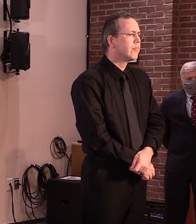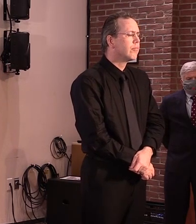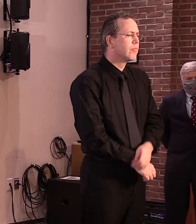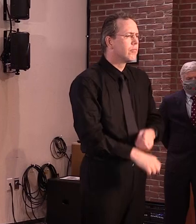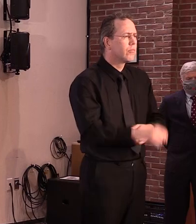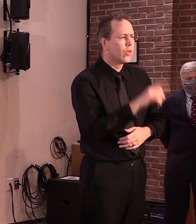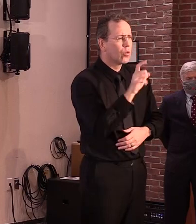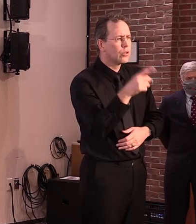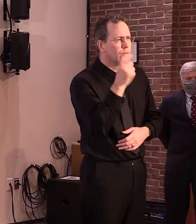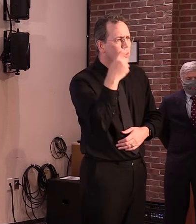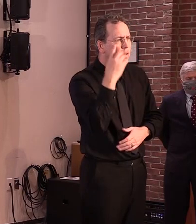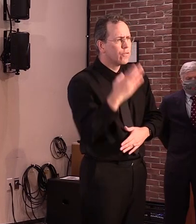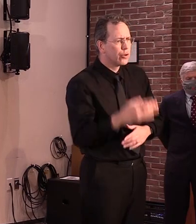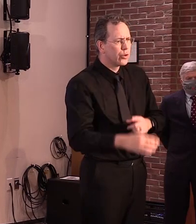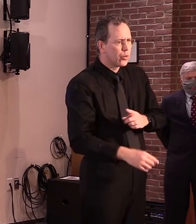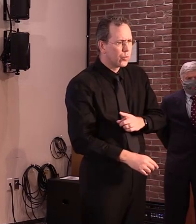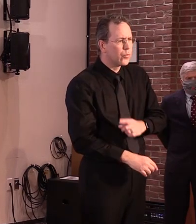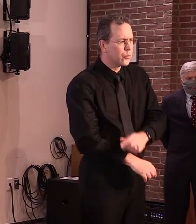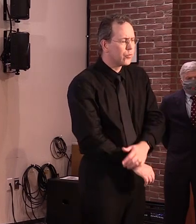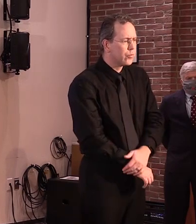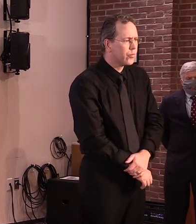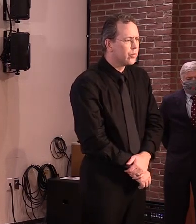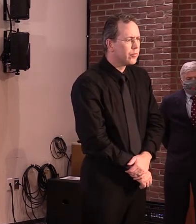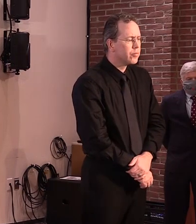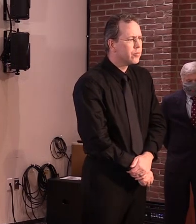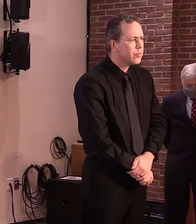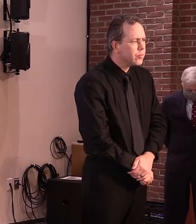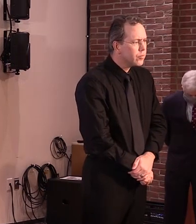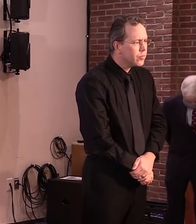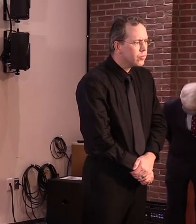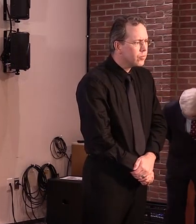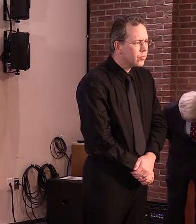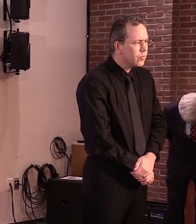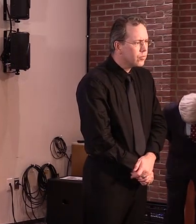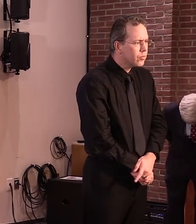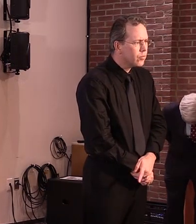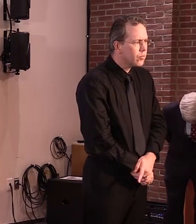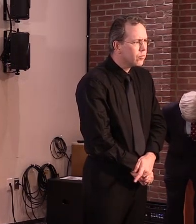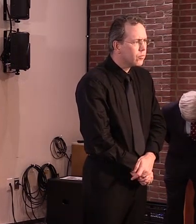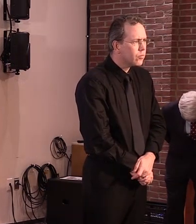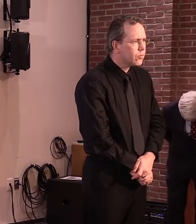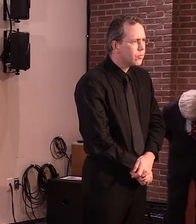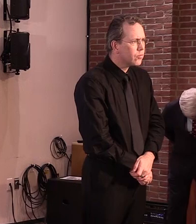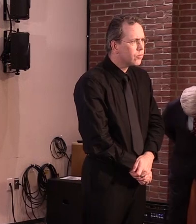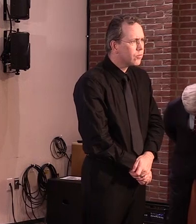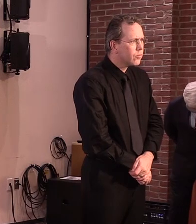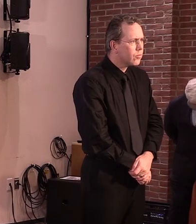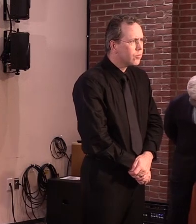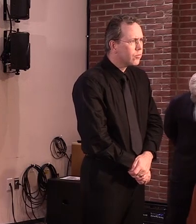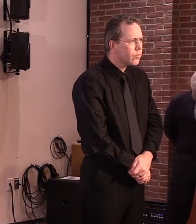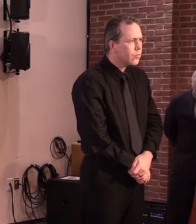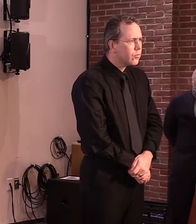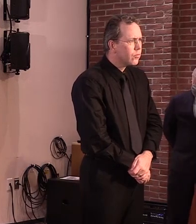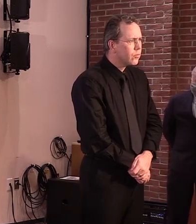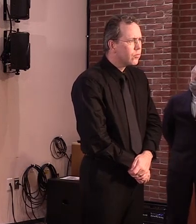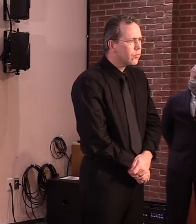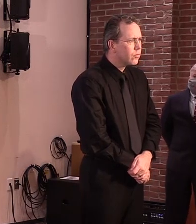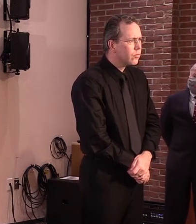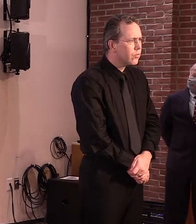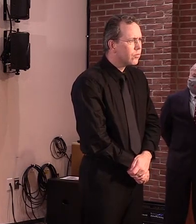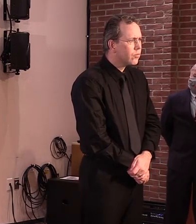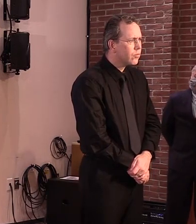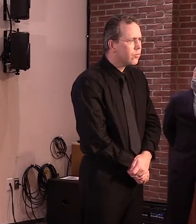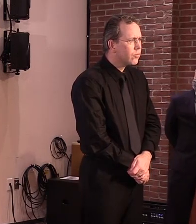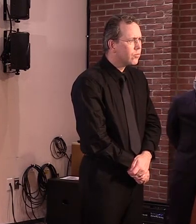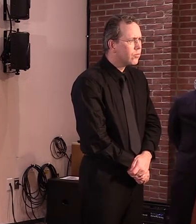difficult practical realities for somebody that wants to visit the state but has to quarantine here for 14 days prior to being able to